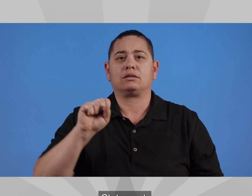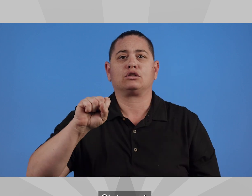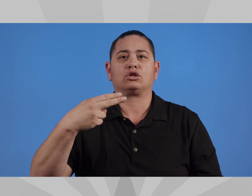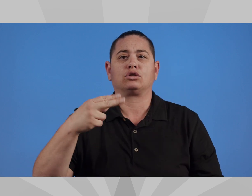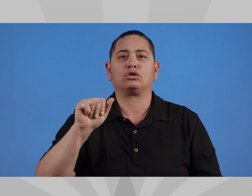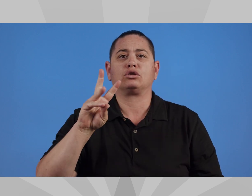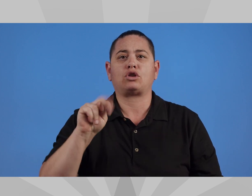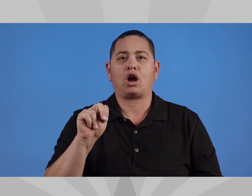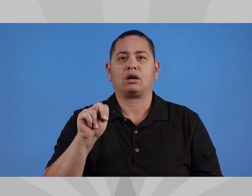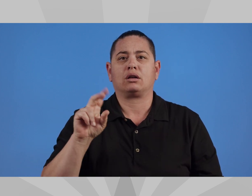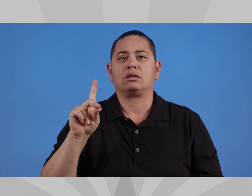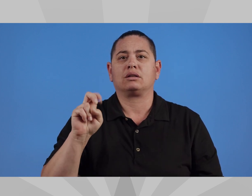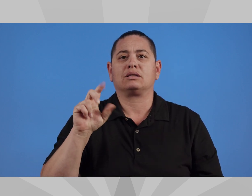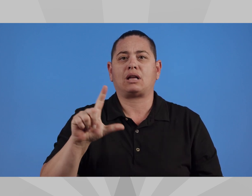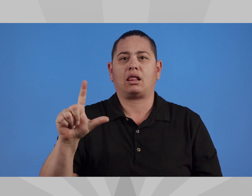Statement: